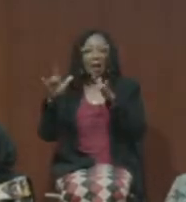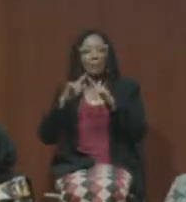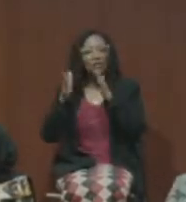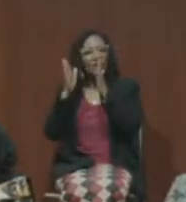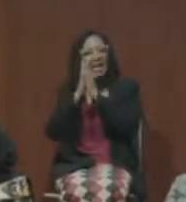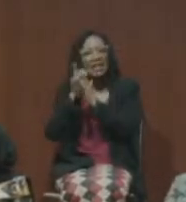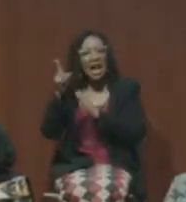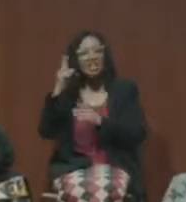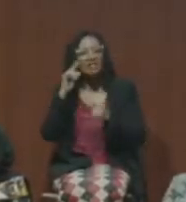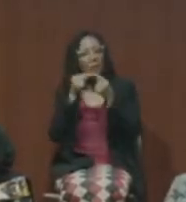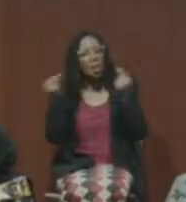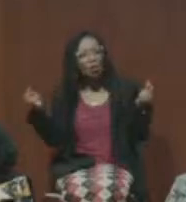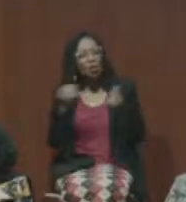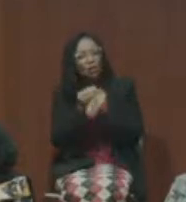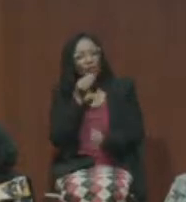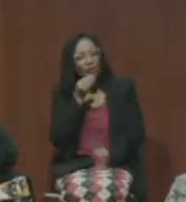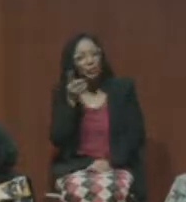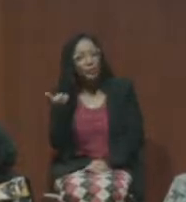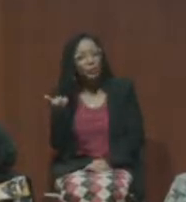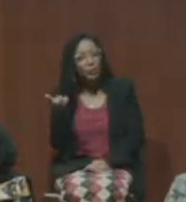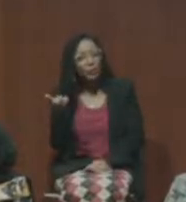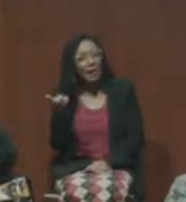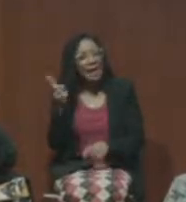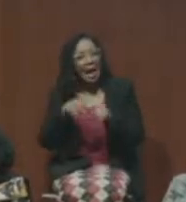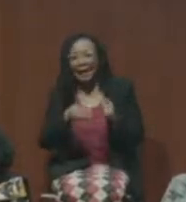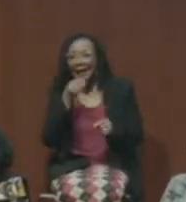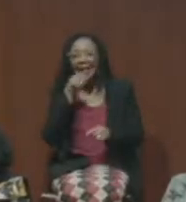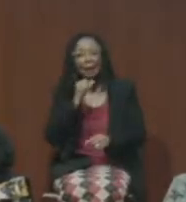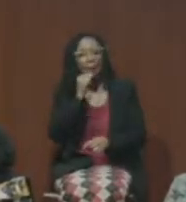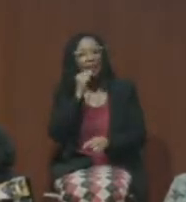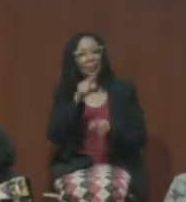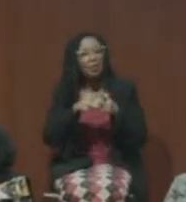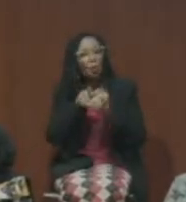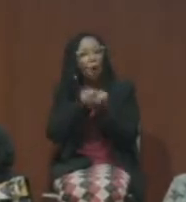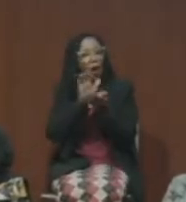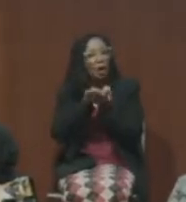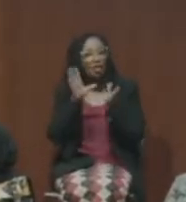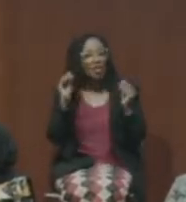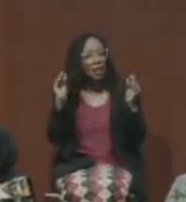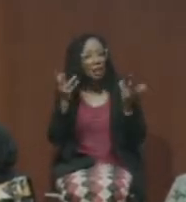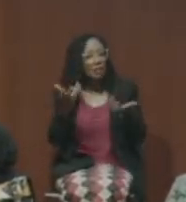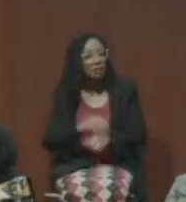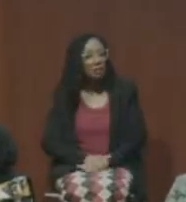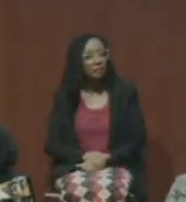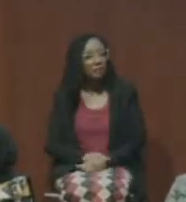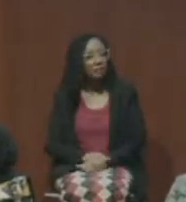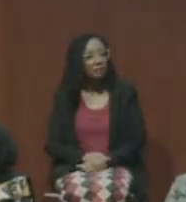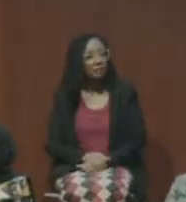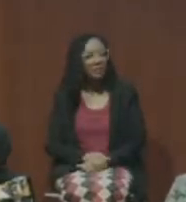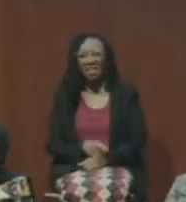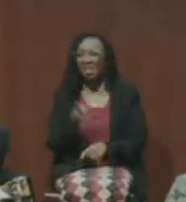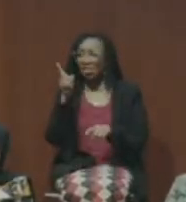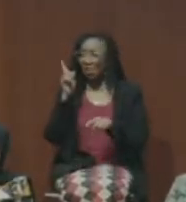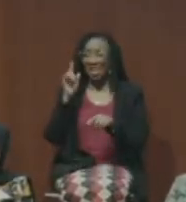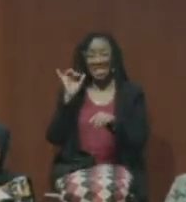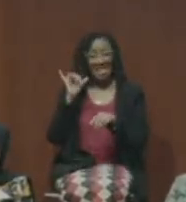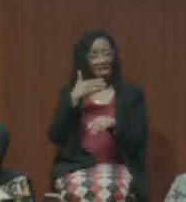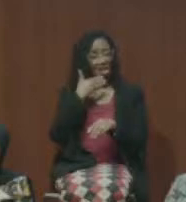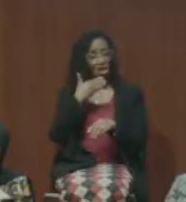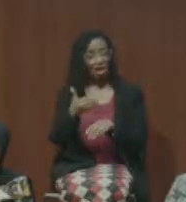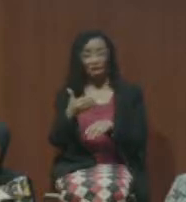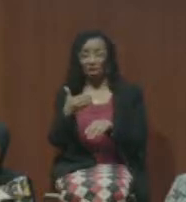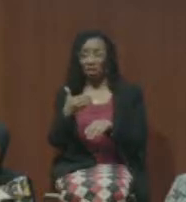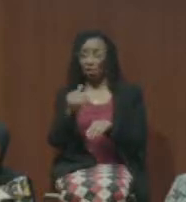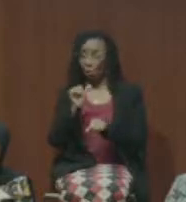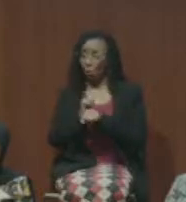to ask me what I'm allergic to, and I can't eat peanuts nor shellfish. So how good was the work that you